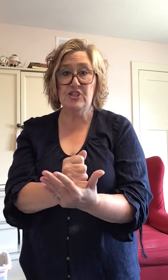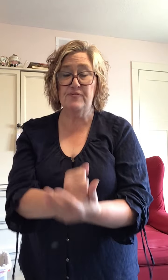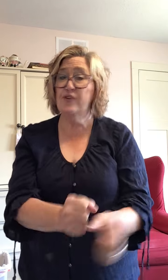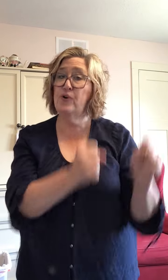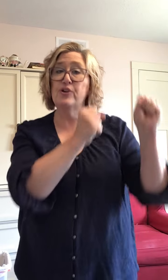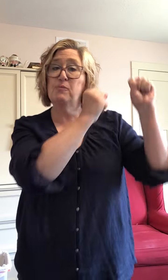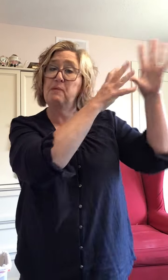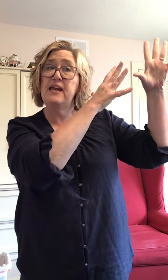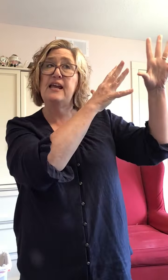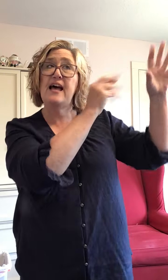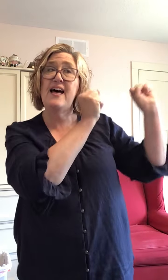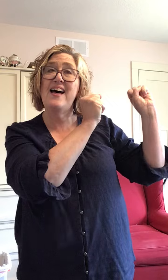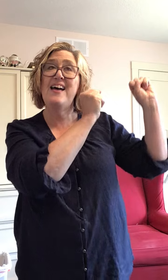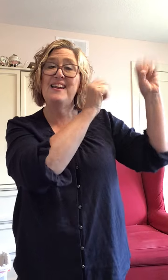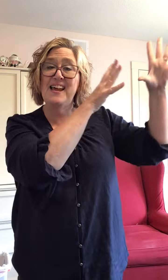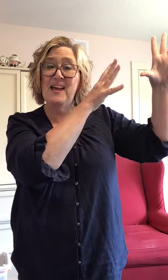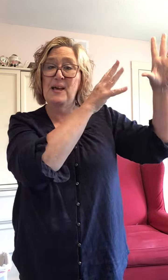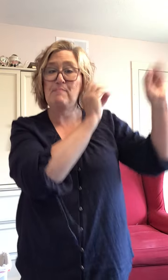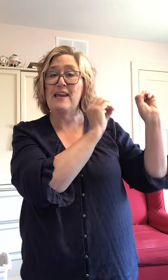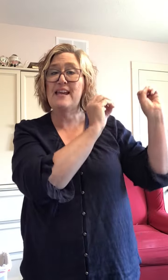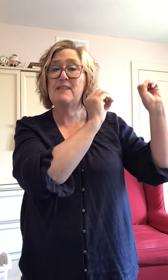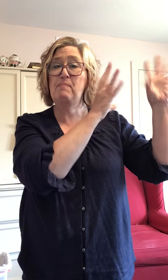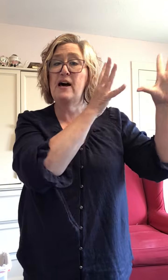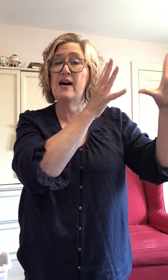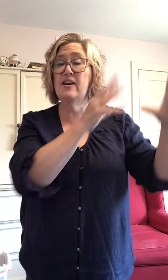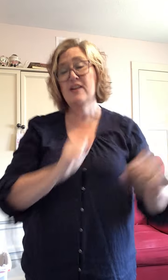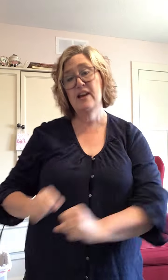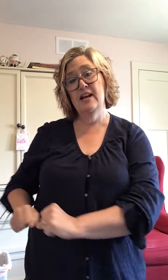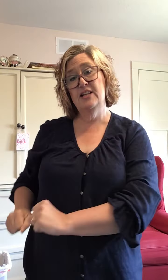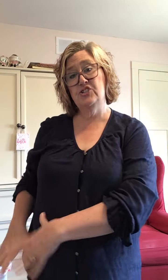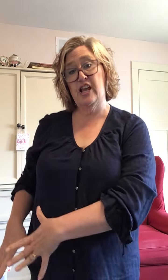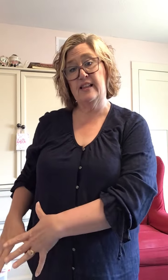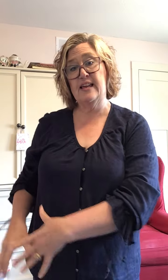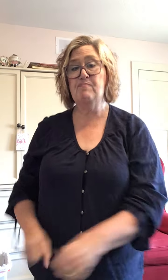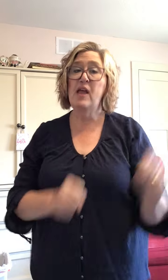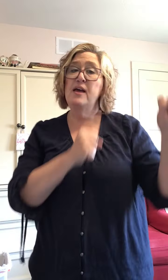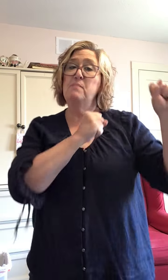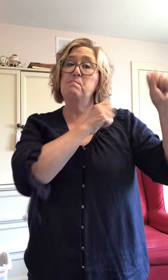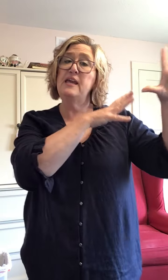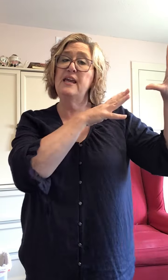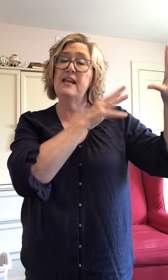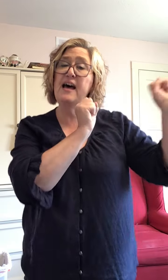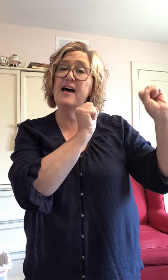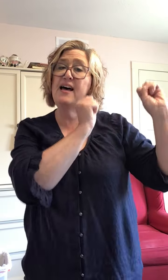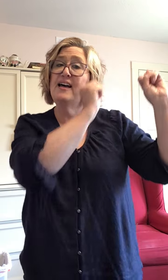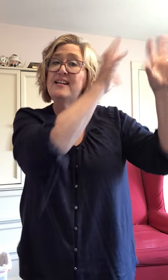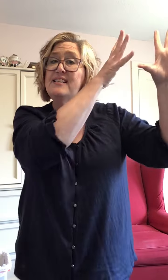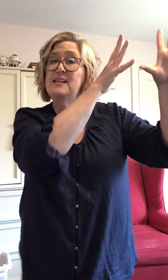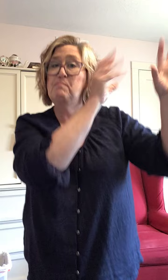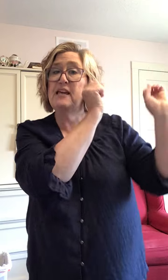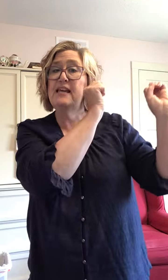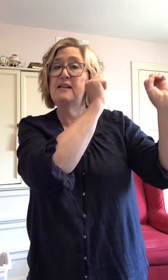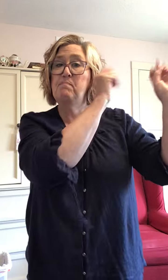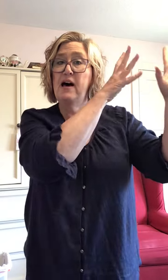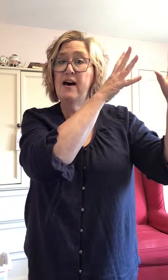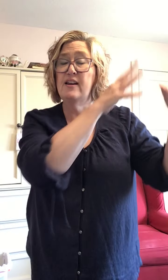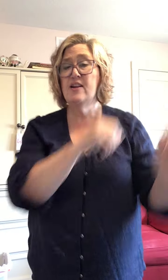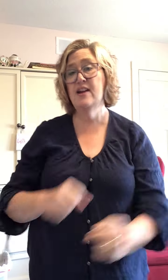them. For your peanut, peanut butter, and jelly. Peanut, peanut butter,